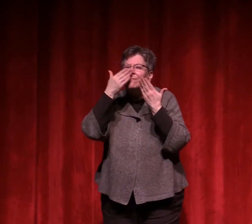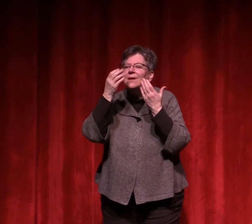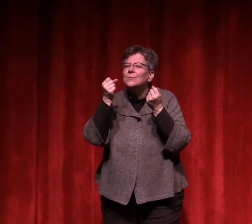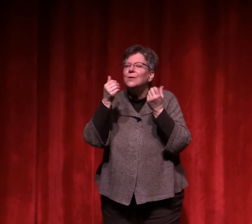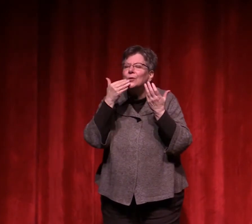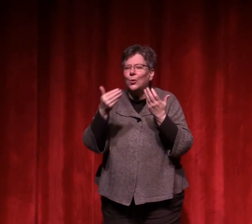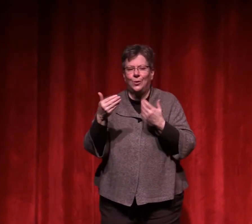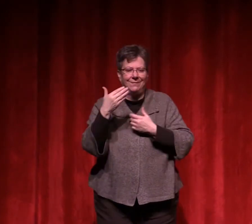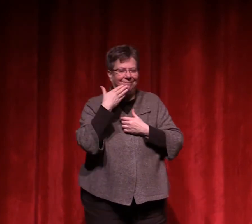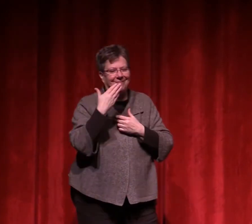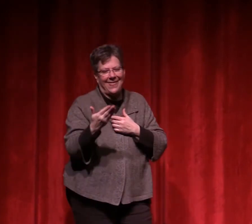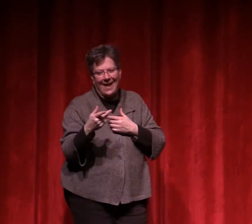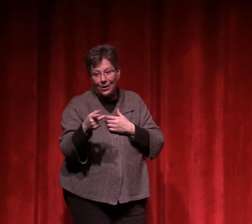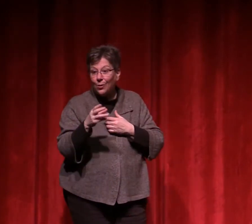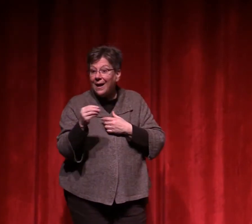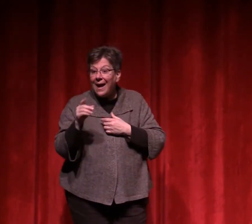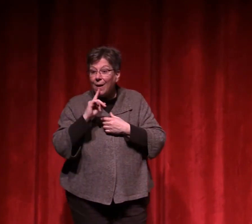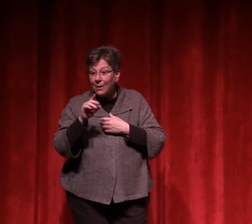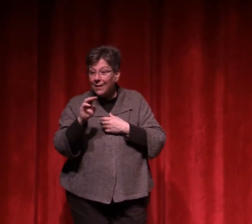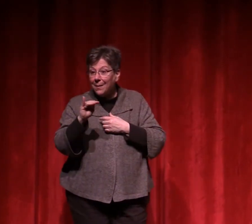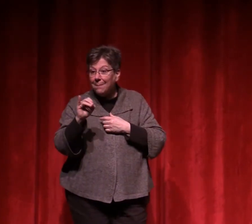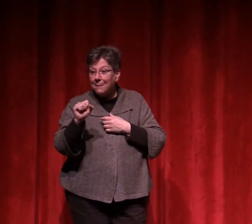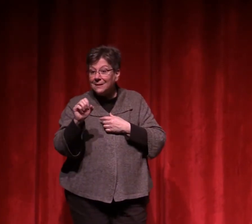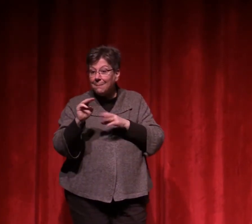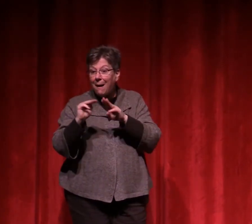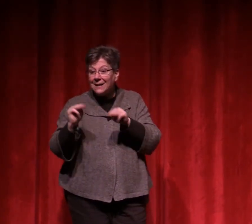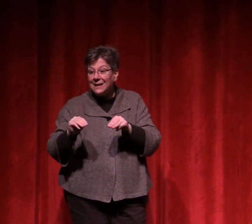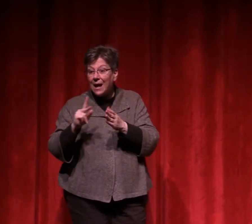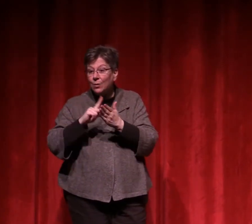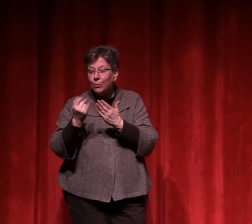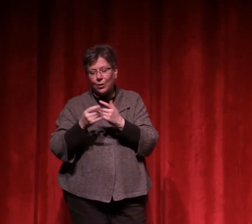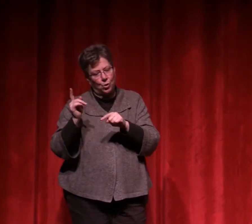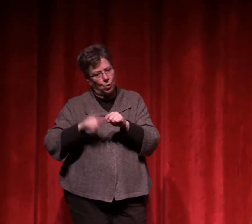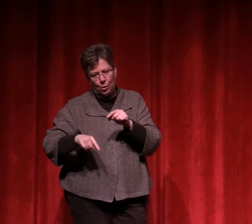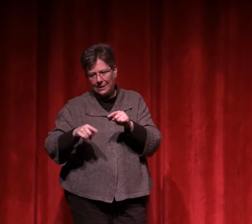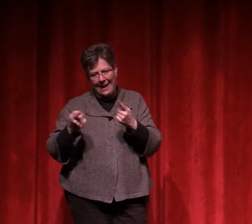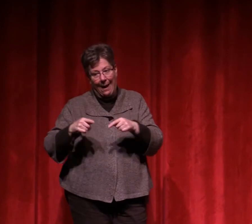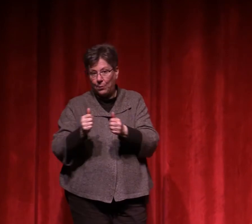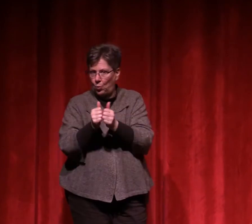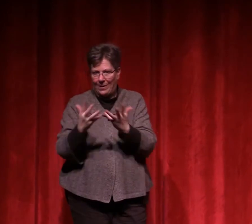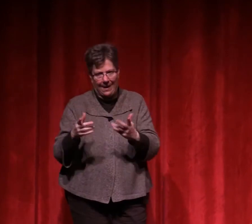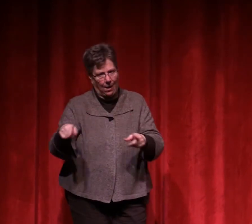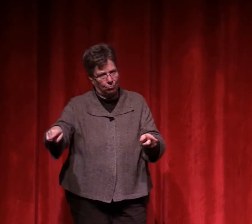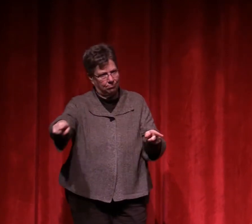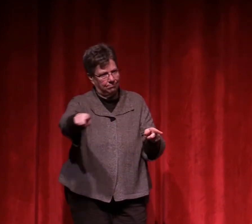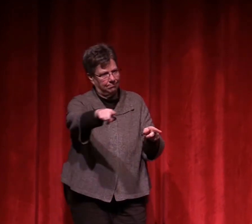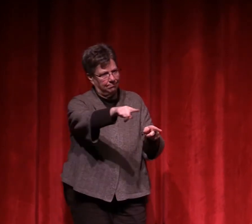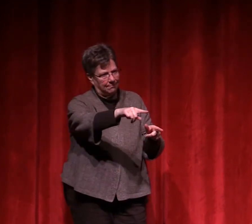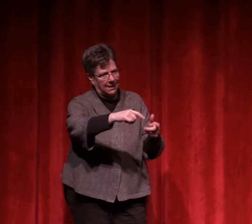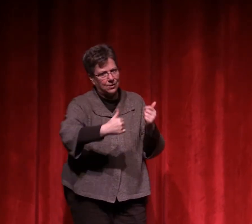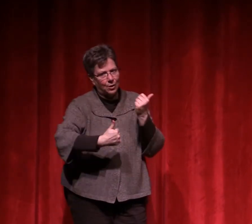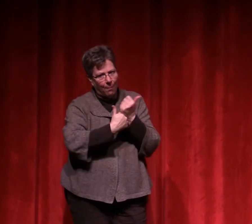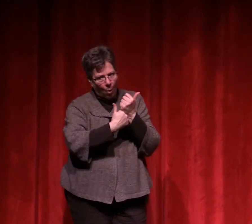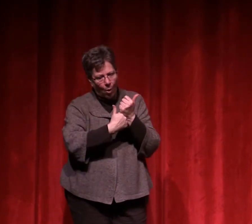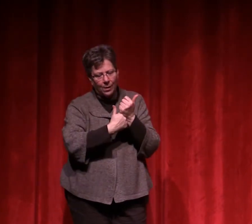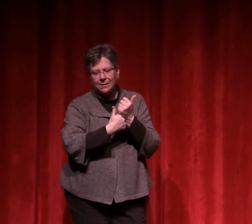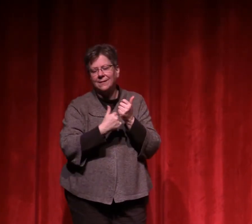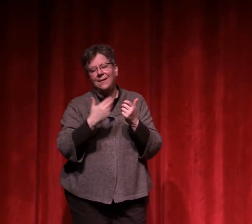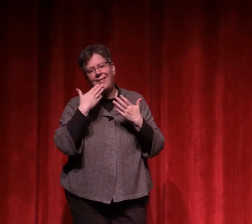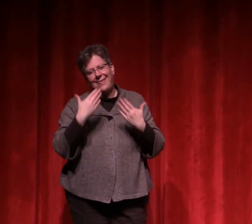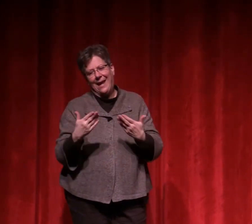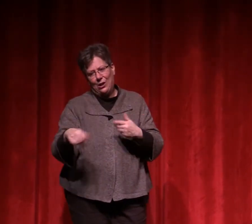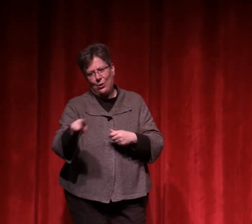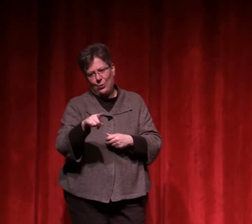Thank you so much. And honestly, the Miss Montana project could not have happened without the support of so many people. It was absolutely incredible. Thank